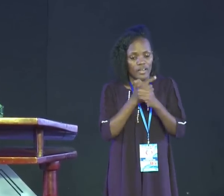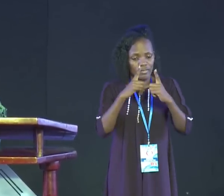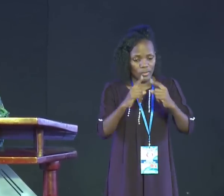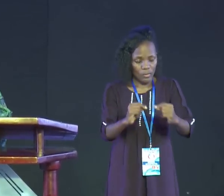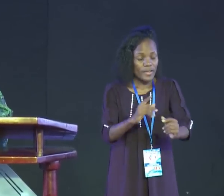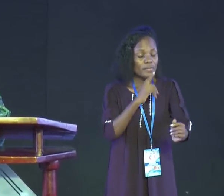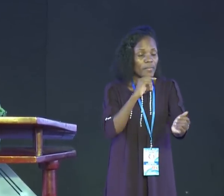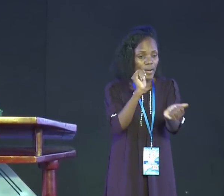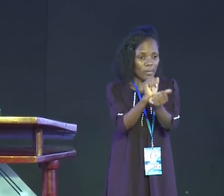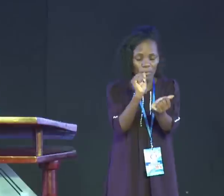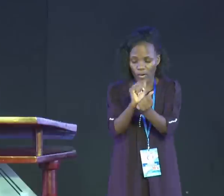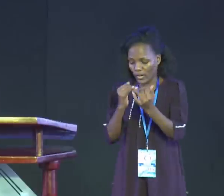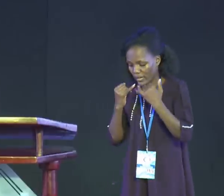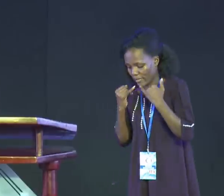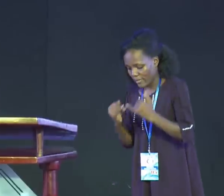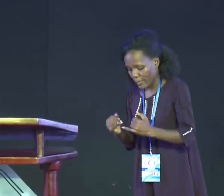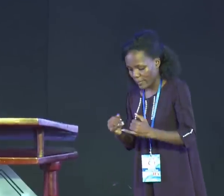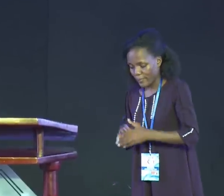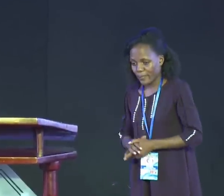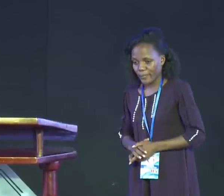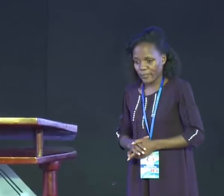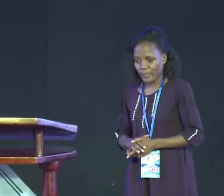love the words that Paul told him.